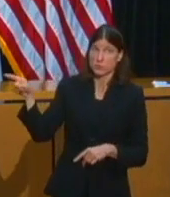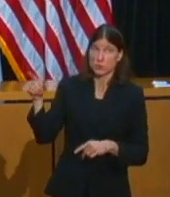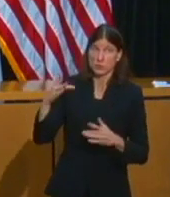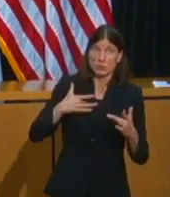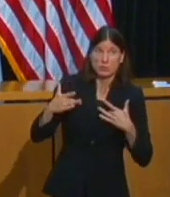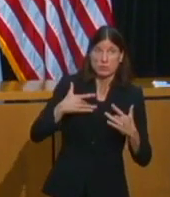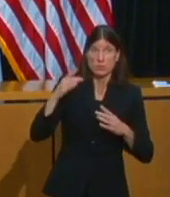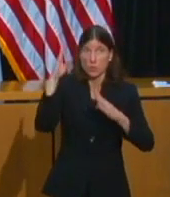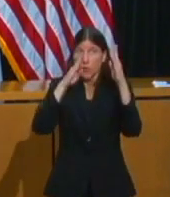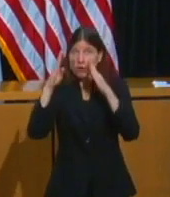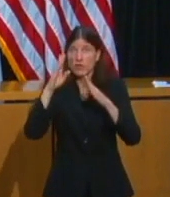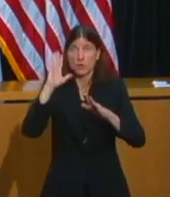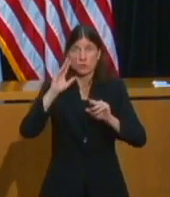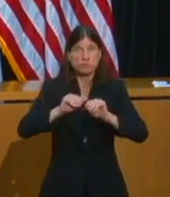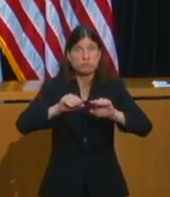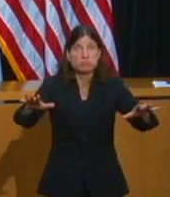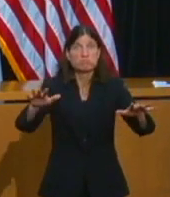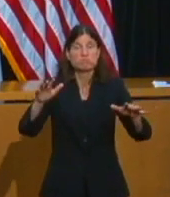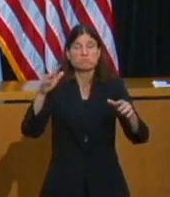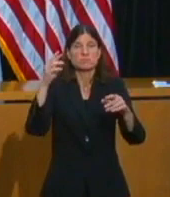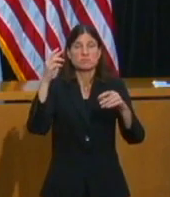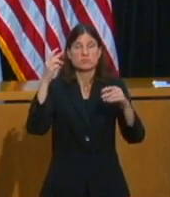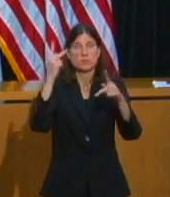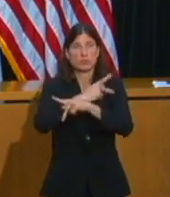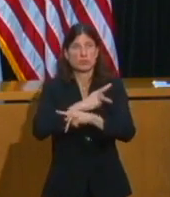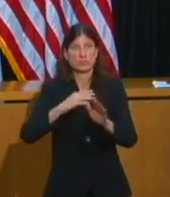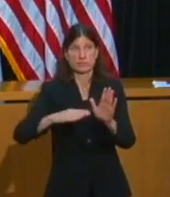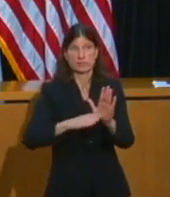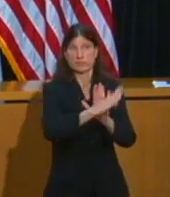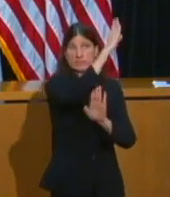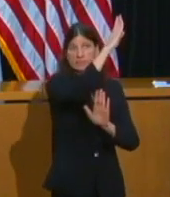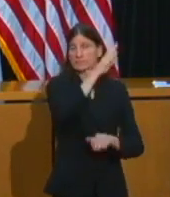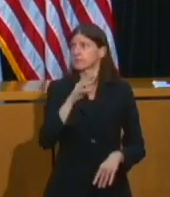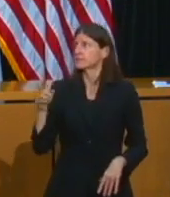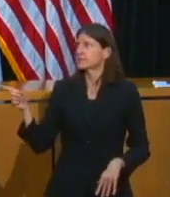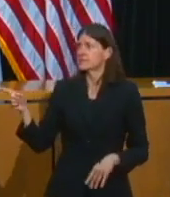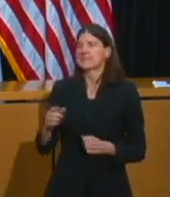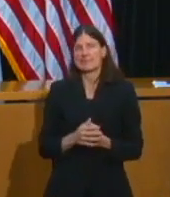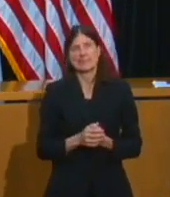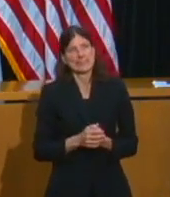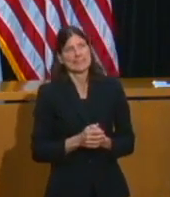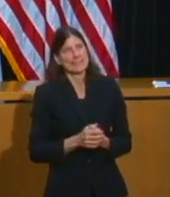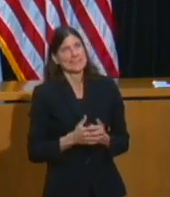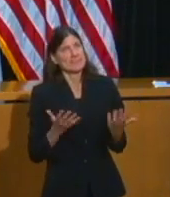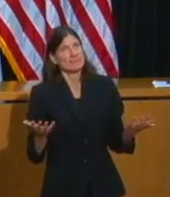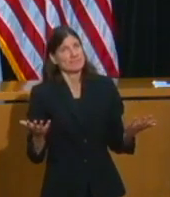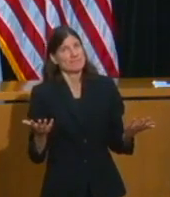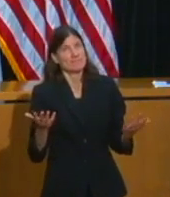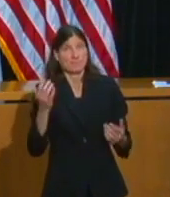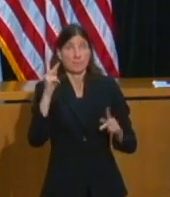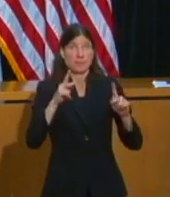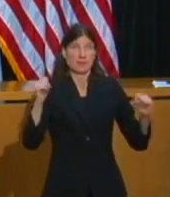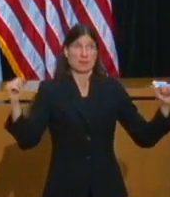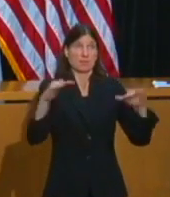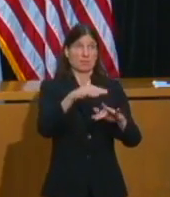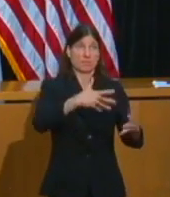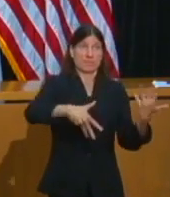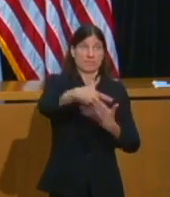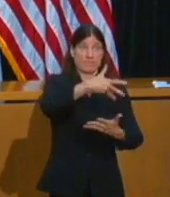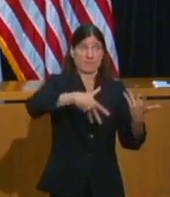just as the state is really getting into reopening? So anytime there's big gatherings with close